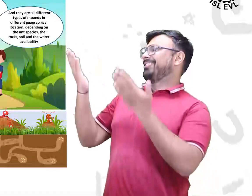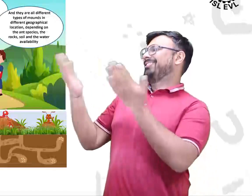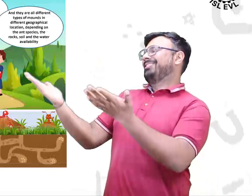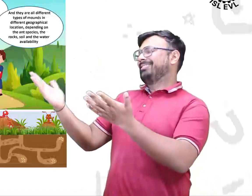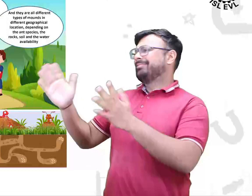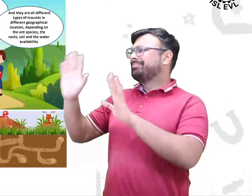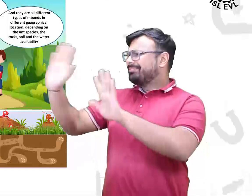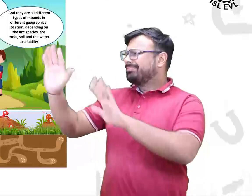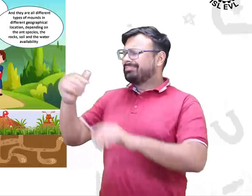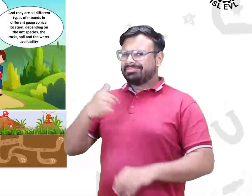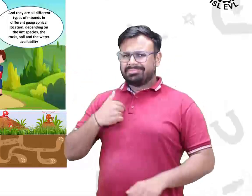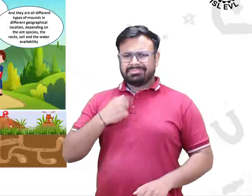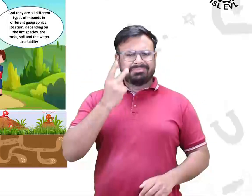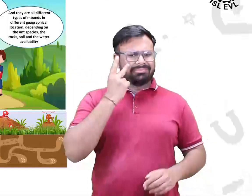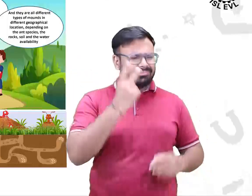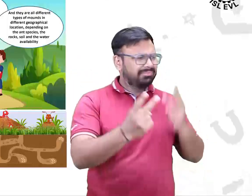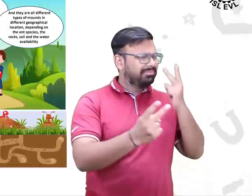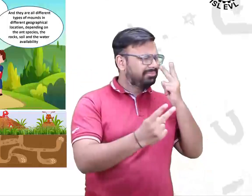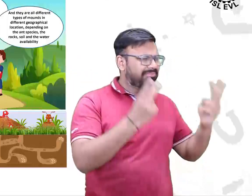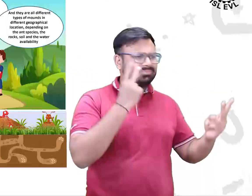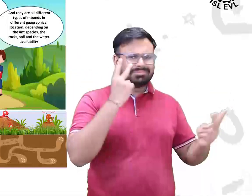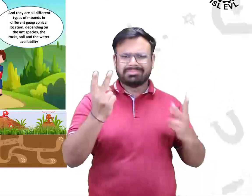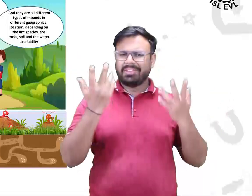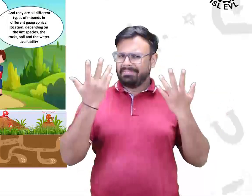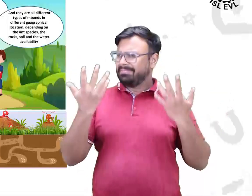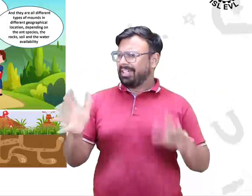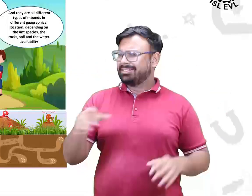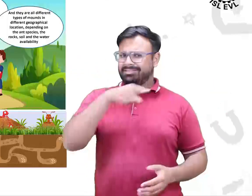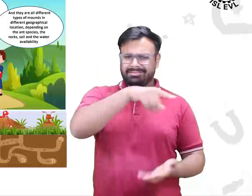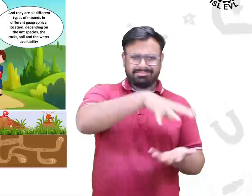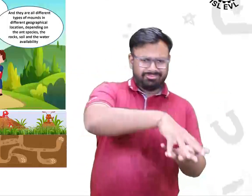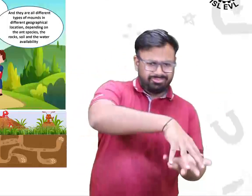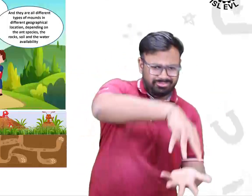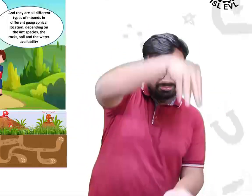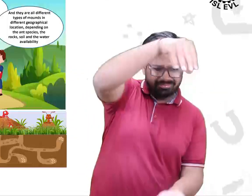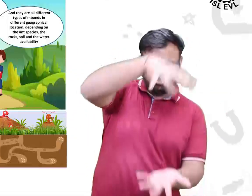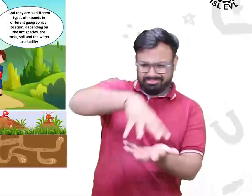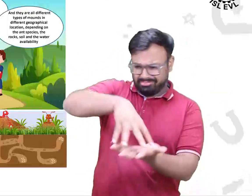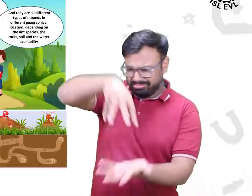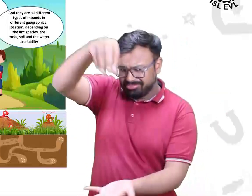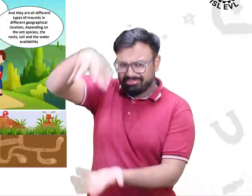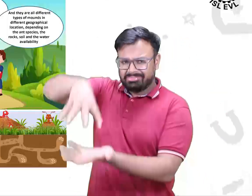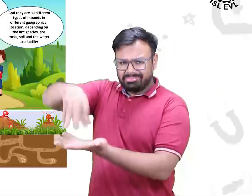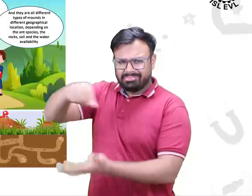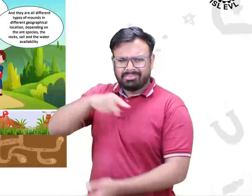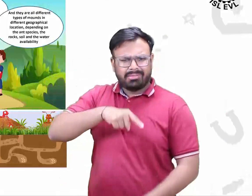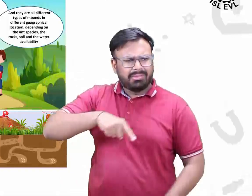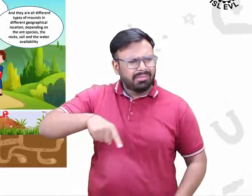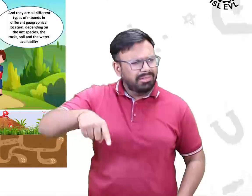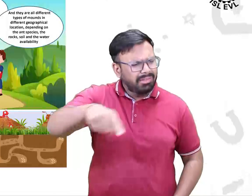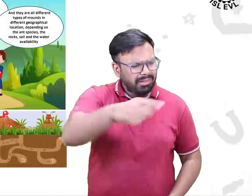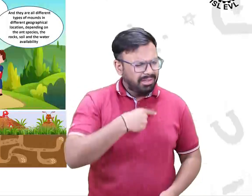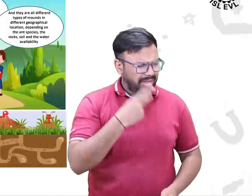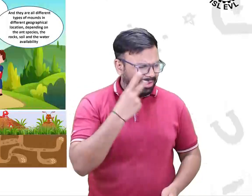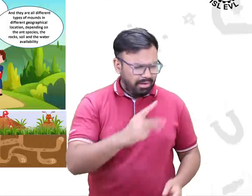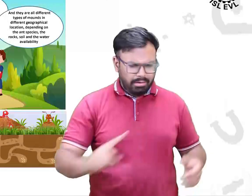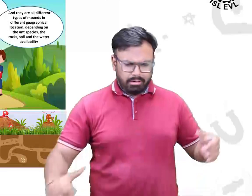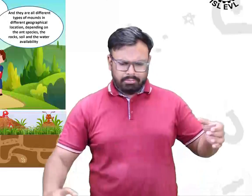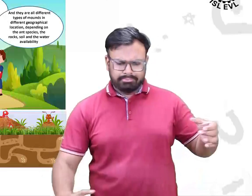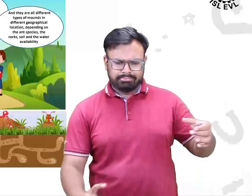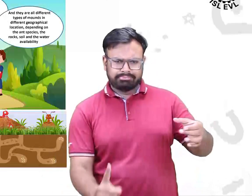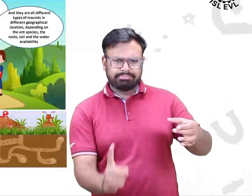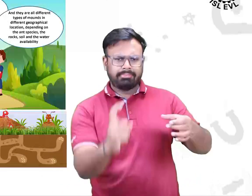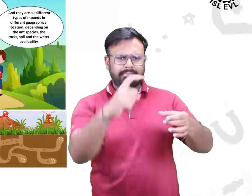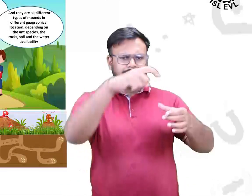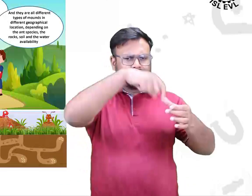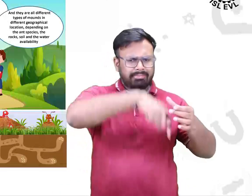Hello, Pronoy. We have seen some termite mounds in our garden. Please